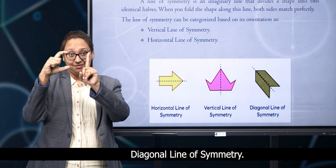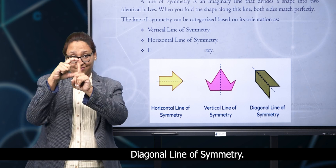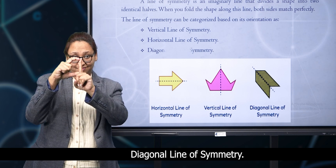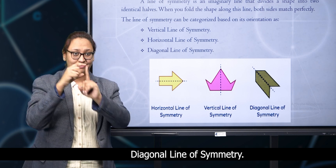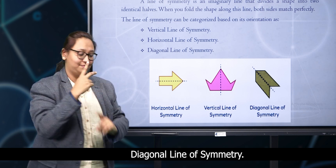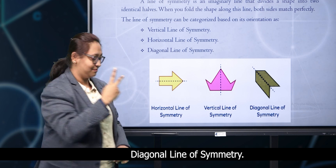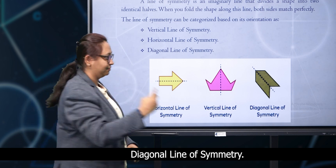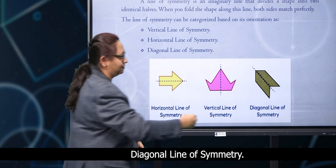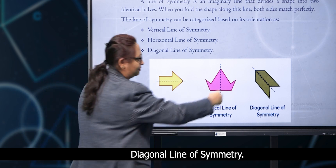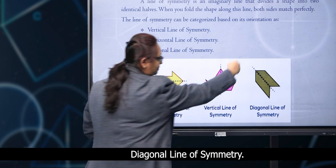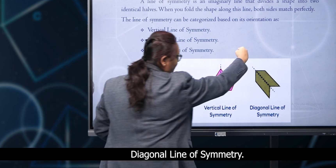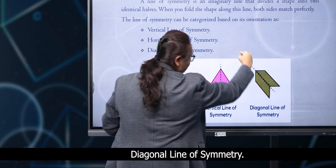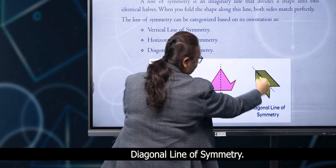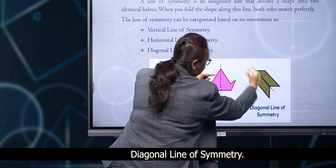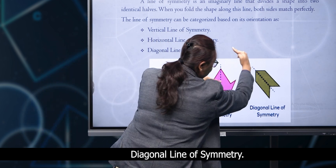diagonal line of symmetry.